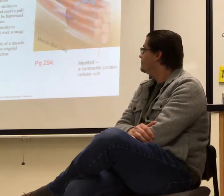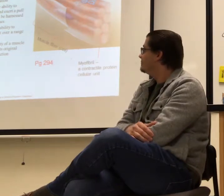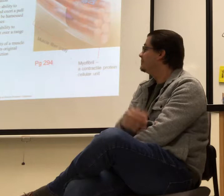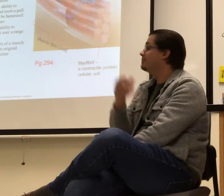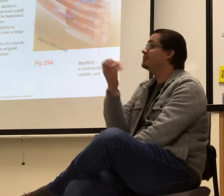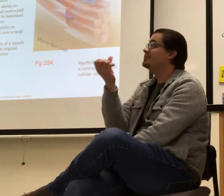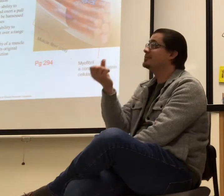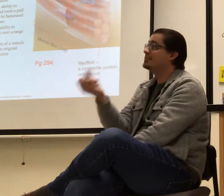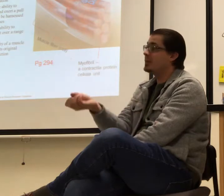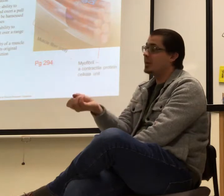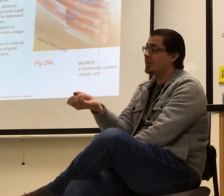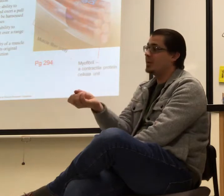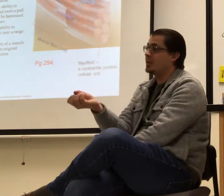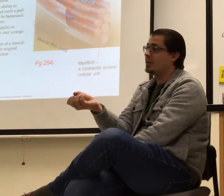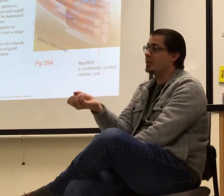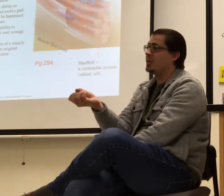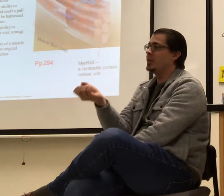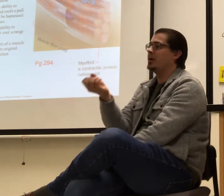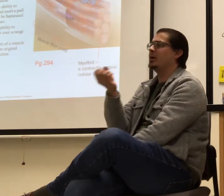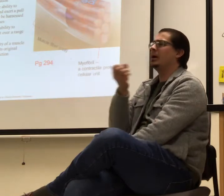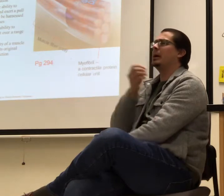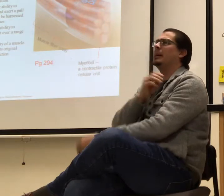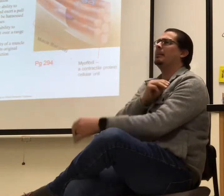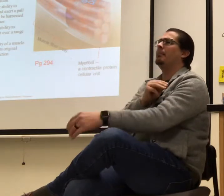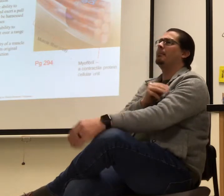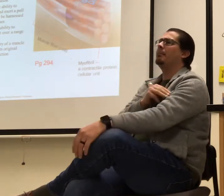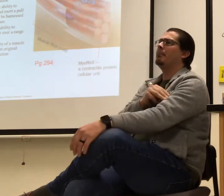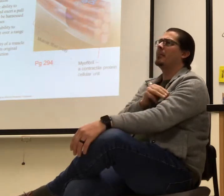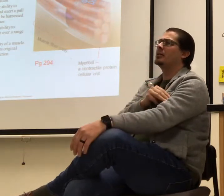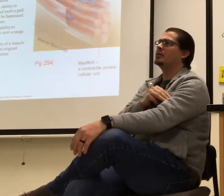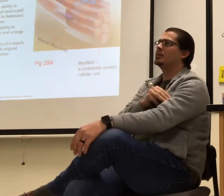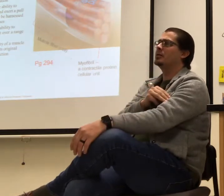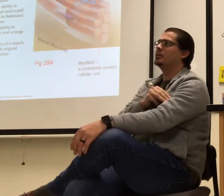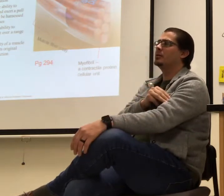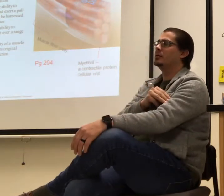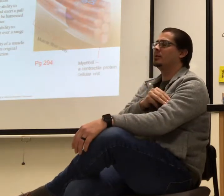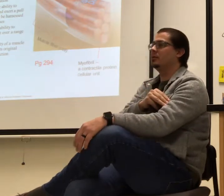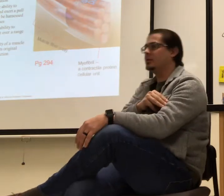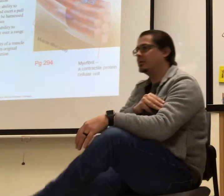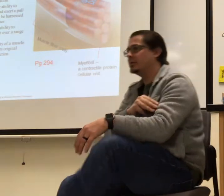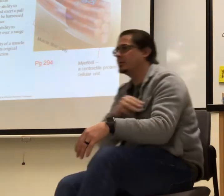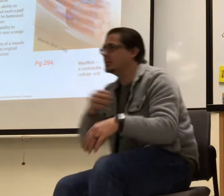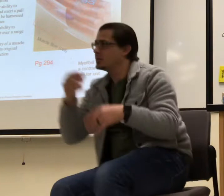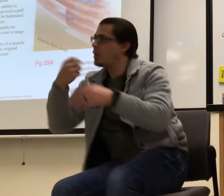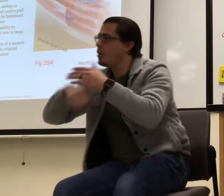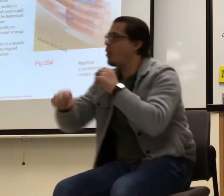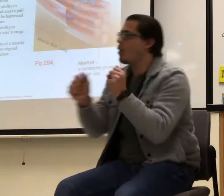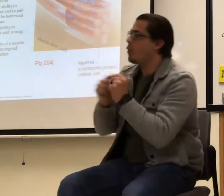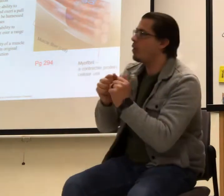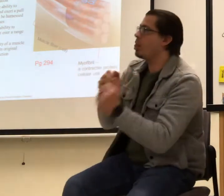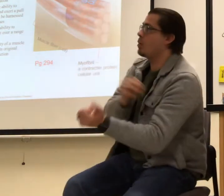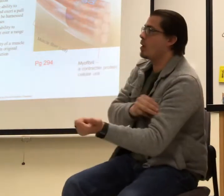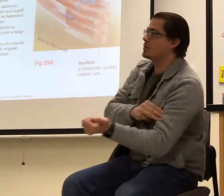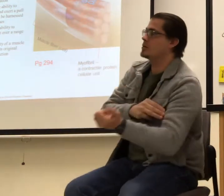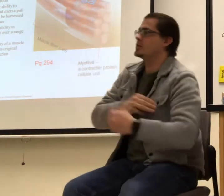So the way muscles, I mean, you take your muscles for granted, you're born with them.